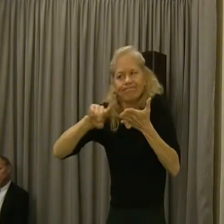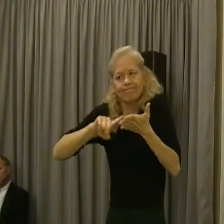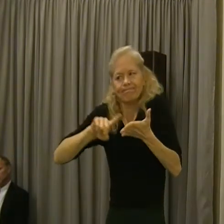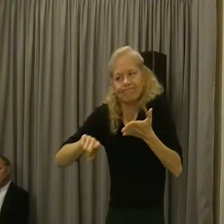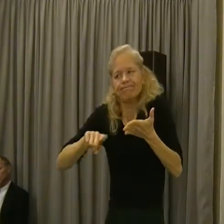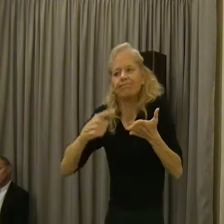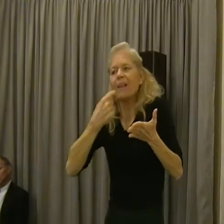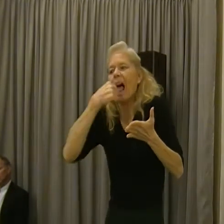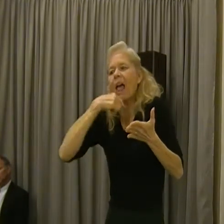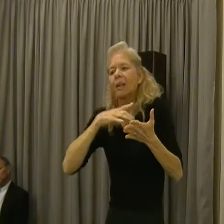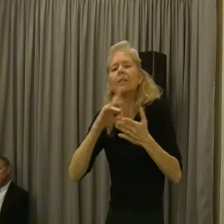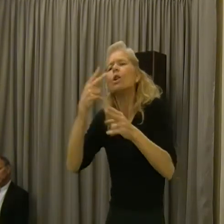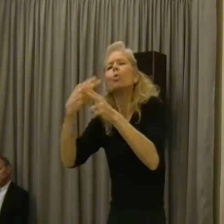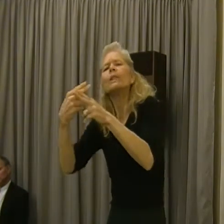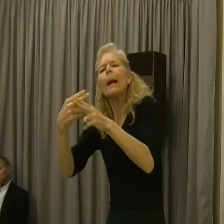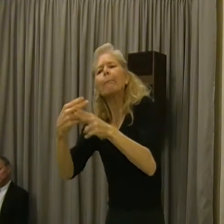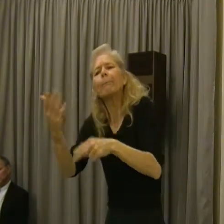What's her name?